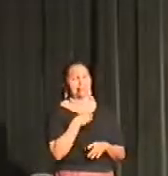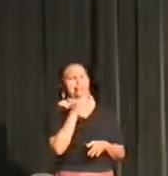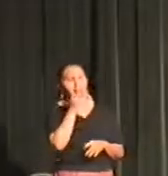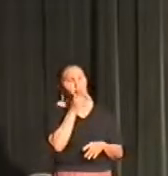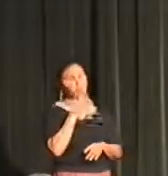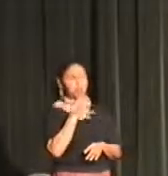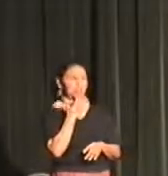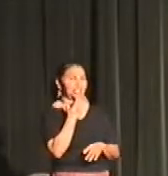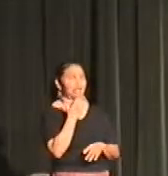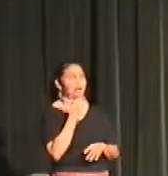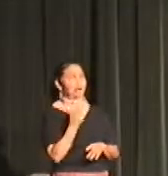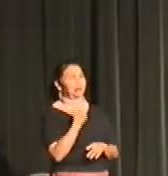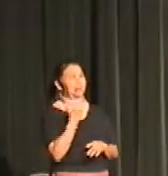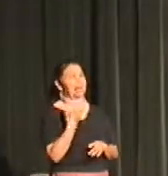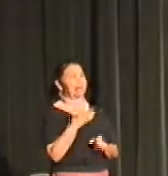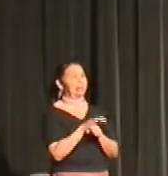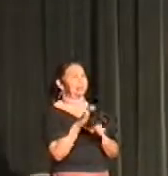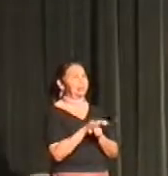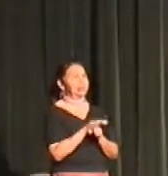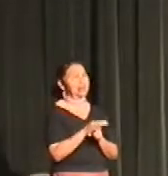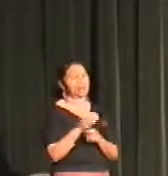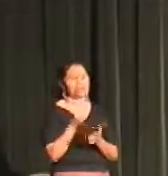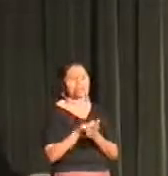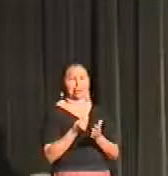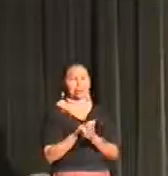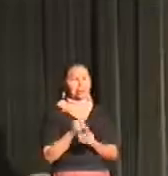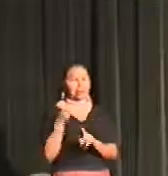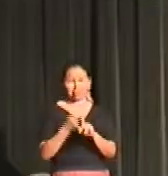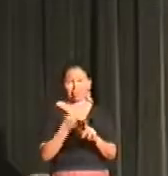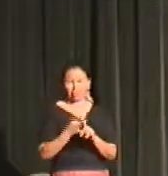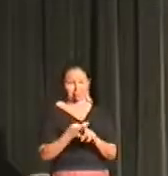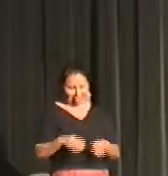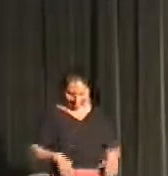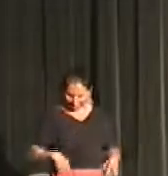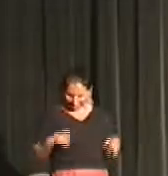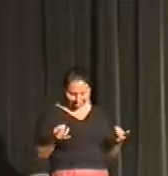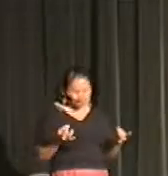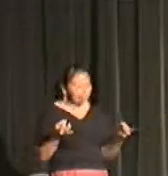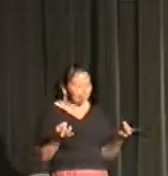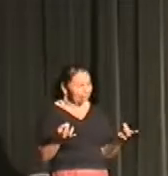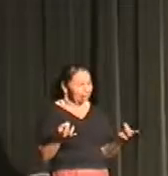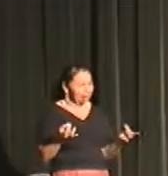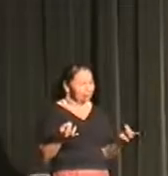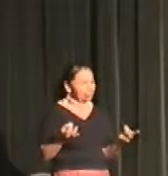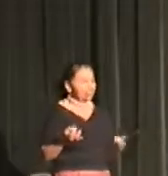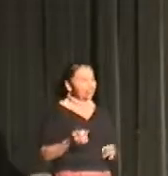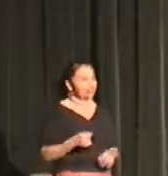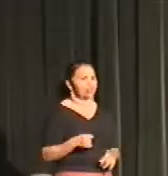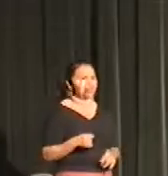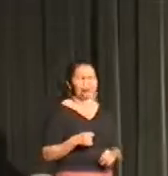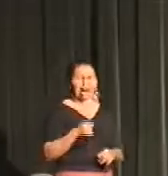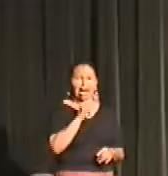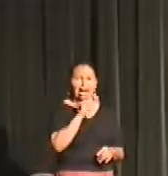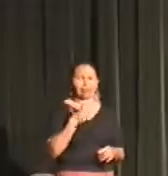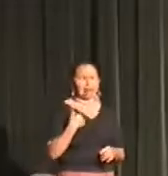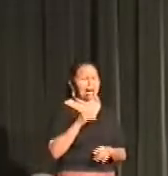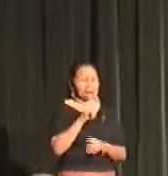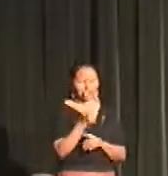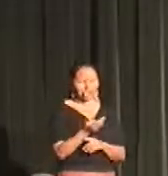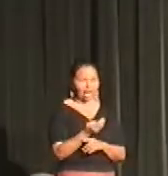I only have enough money for my rent. I don't have any other money. And I go, well, you know, neither do I. And she's like, I don't have a job. I go, neither do